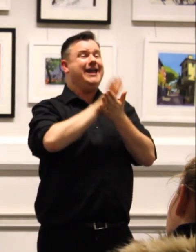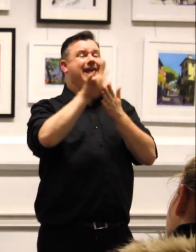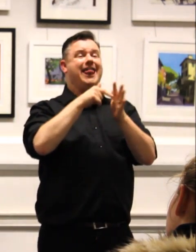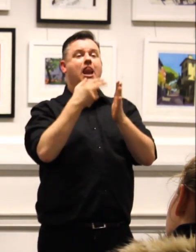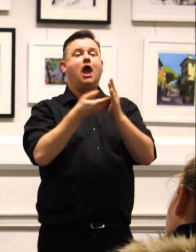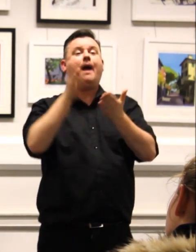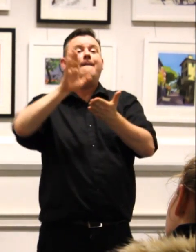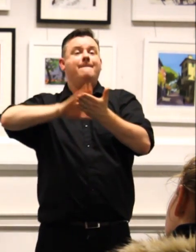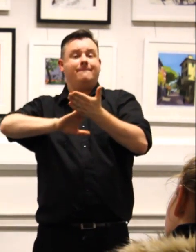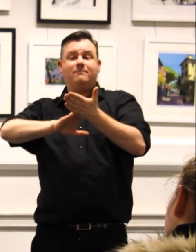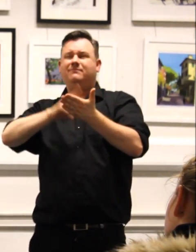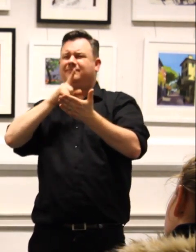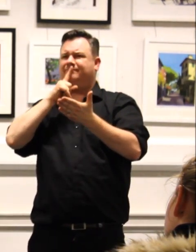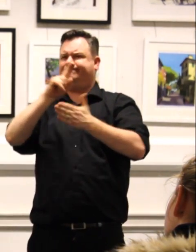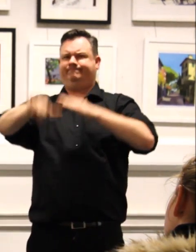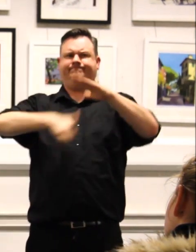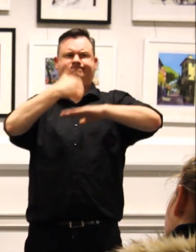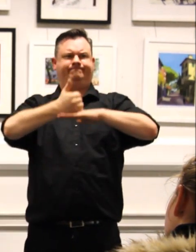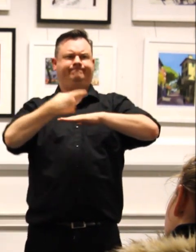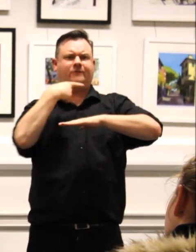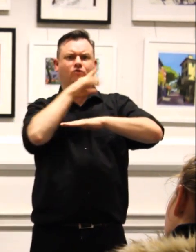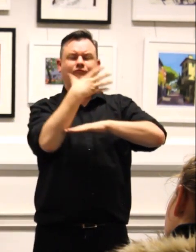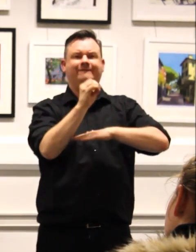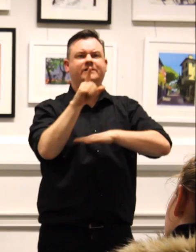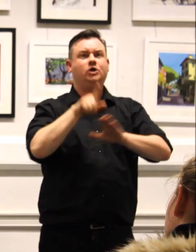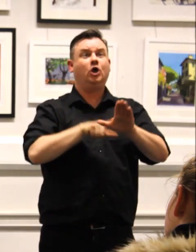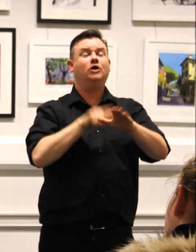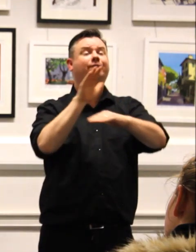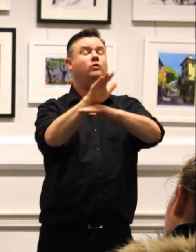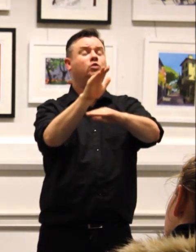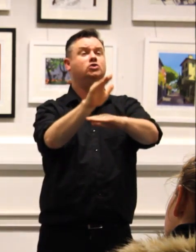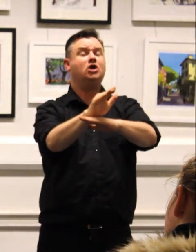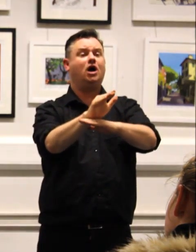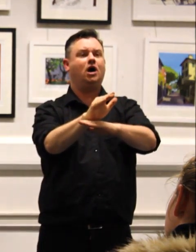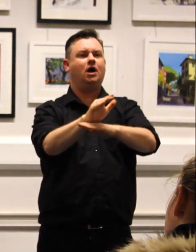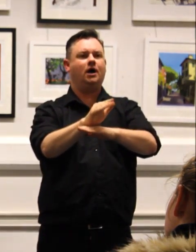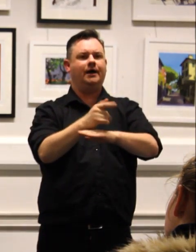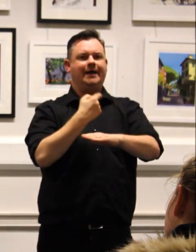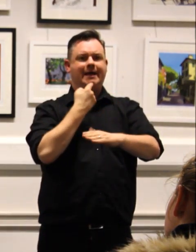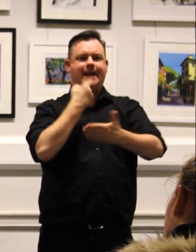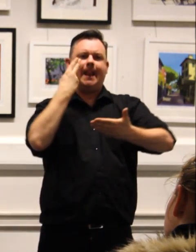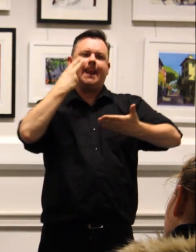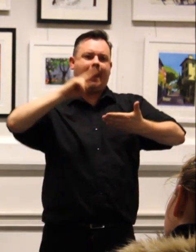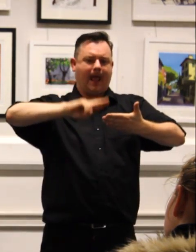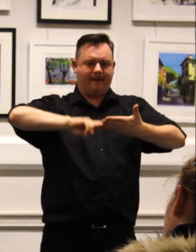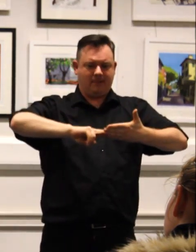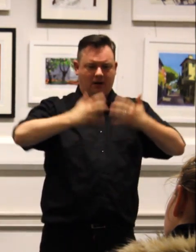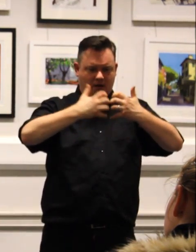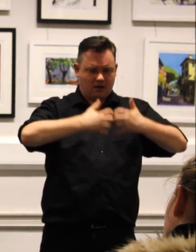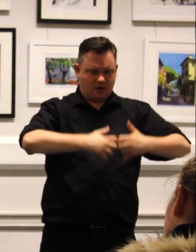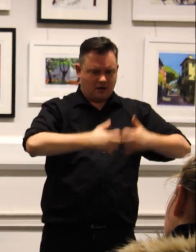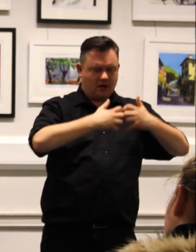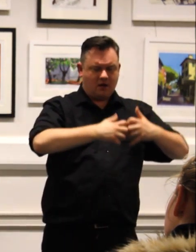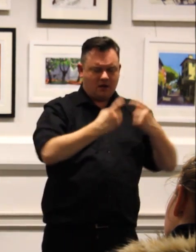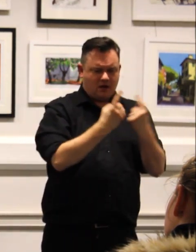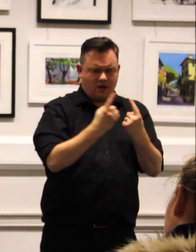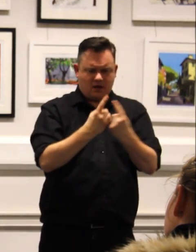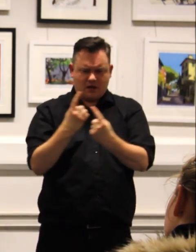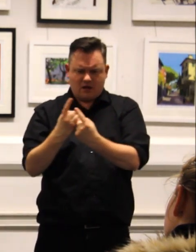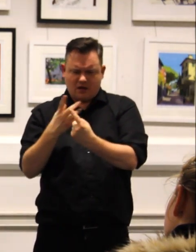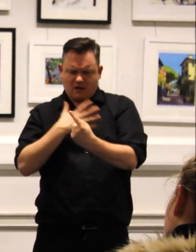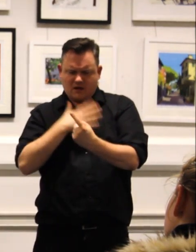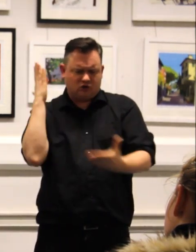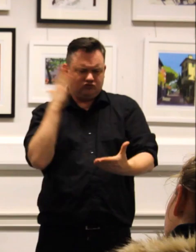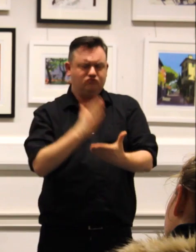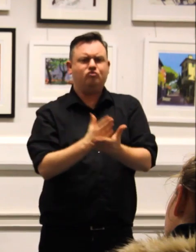for 150 years. He relabeled the celestial objects and the truth became